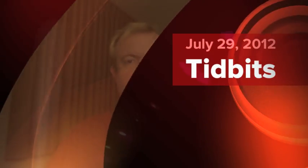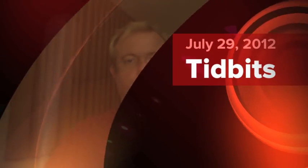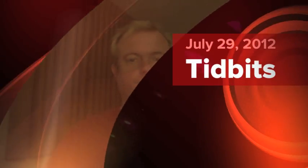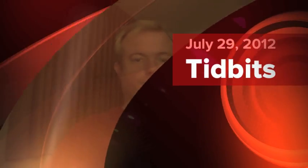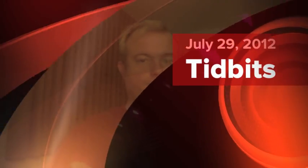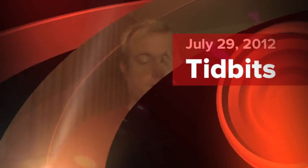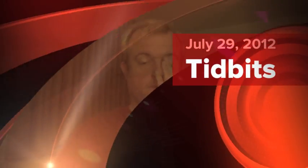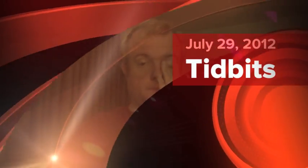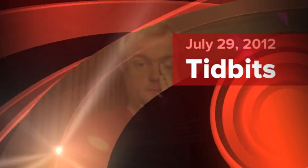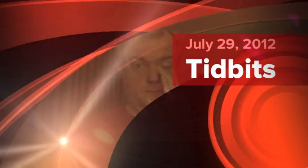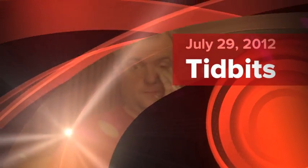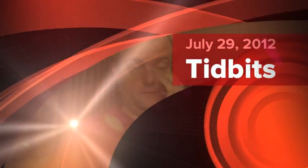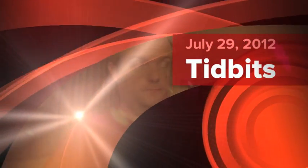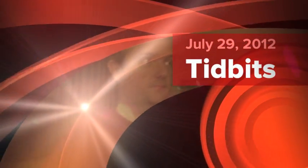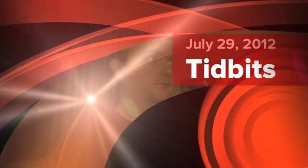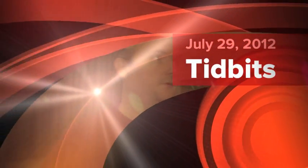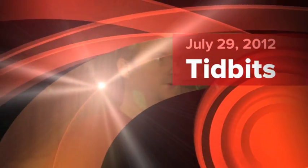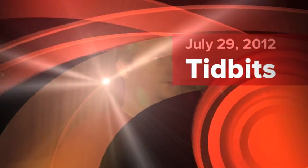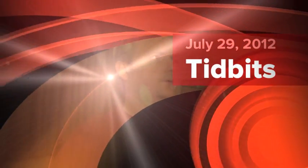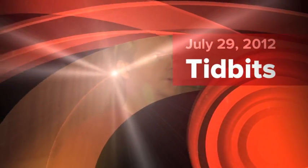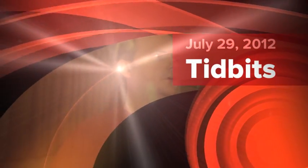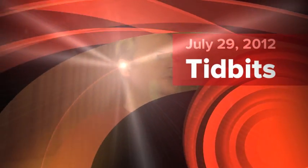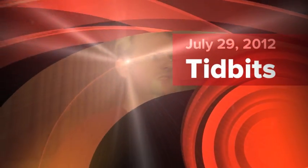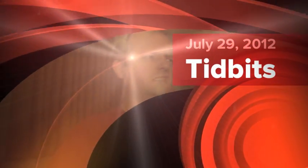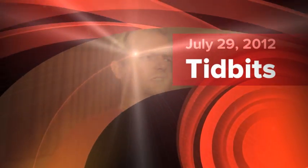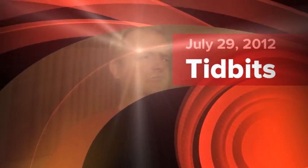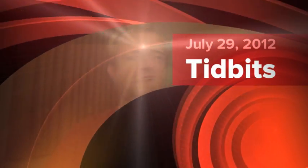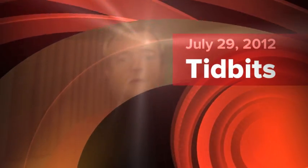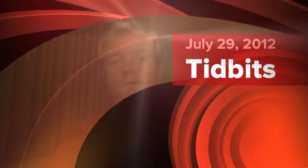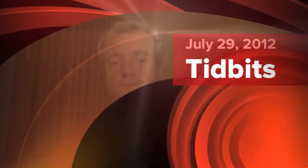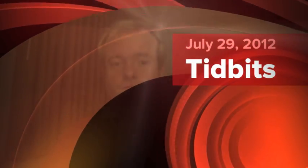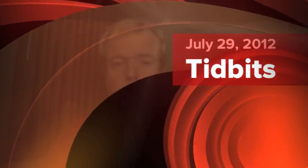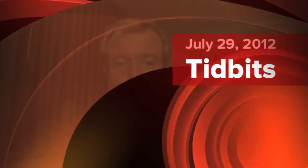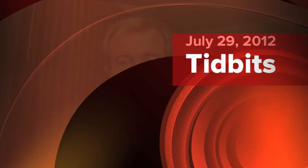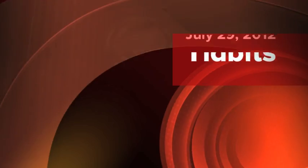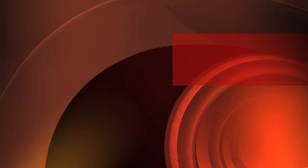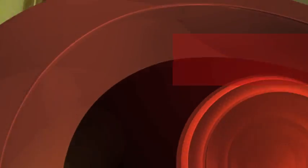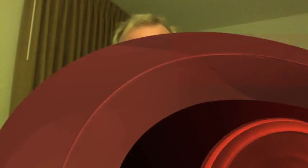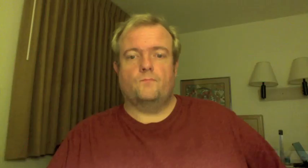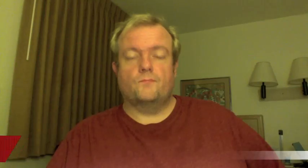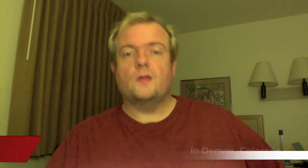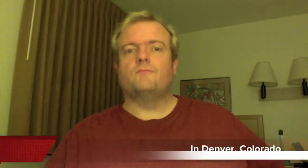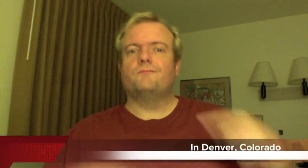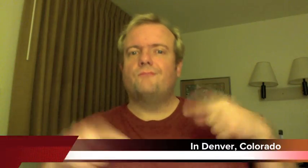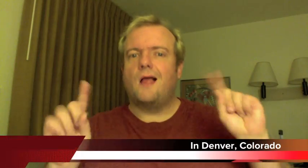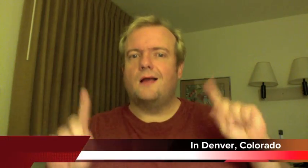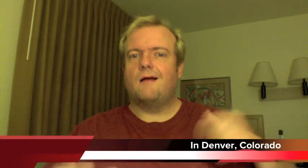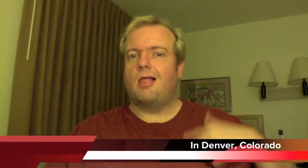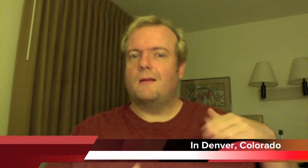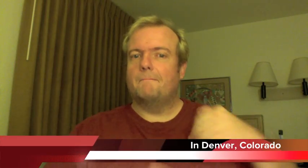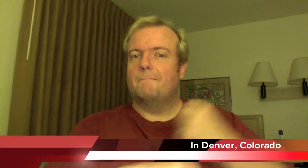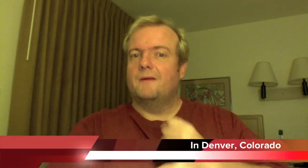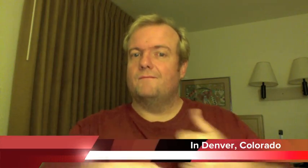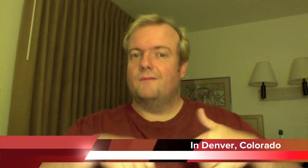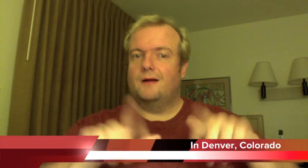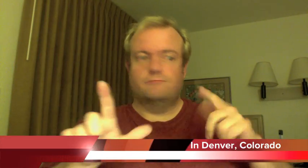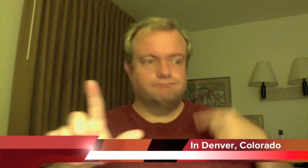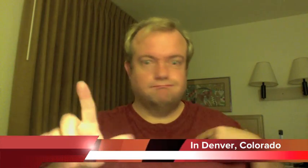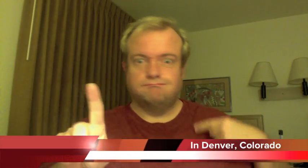The very first step in designing the building was to look at its heart, the seating bowl. We looked at forms that the stadium bowl could be. Where are all the